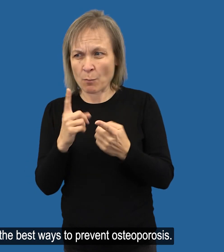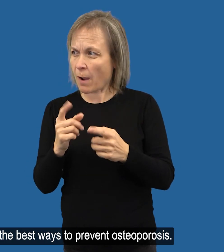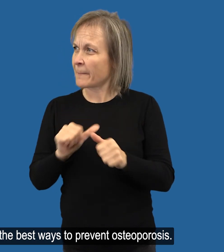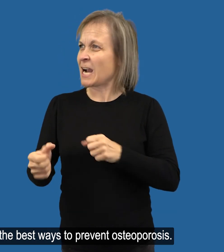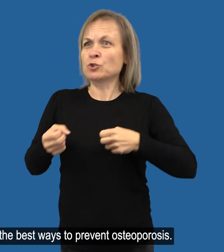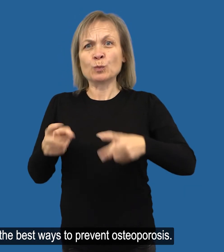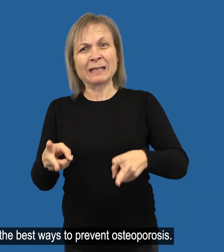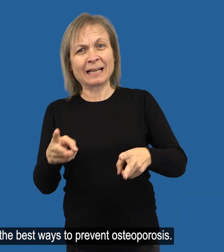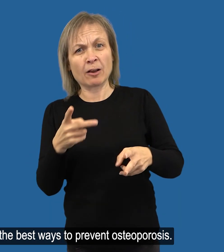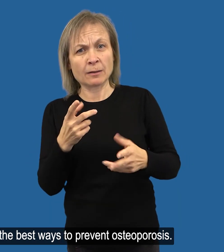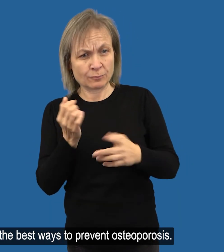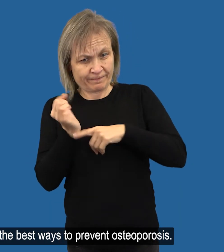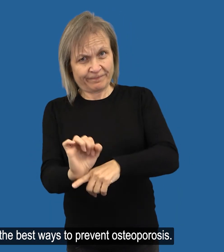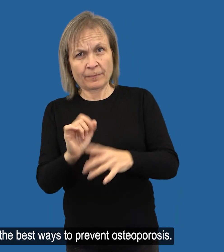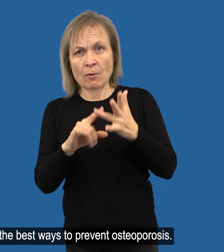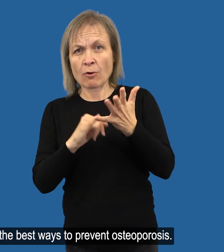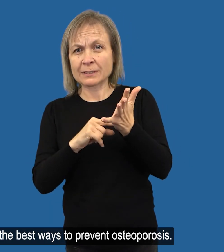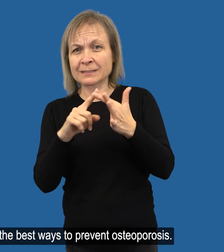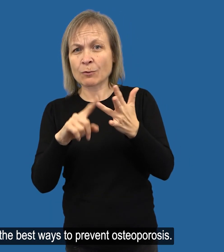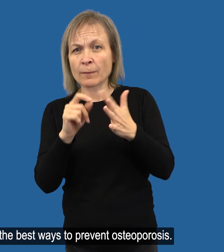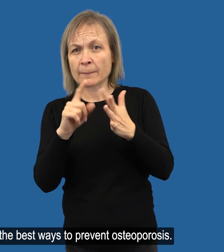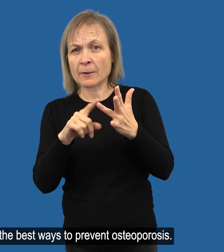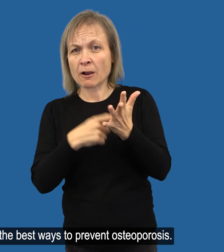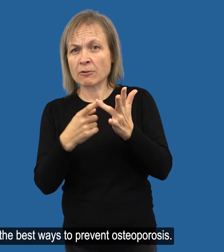Read about the best ways to prevent osteoporosis.